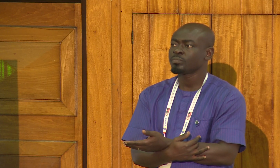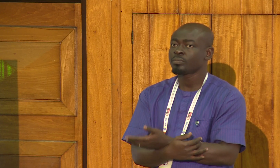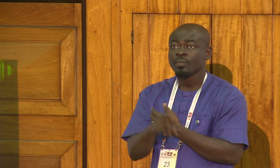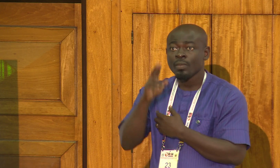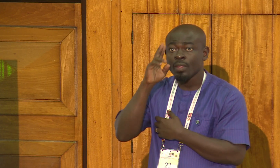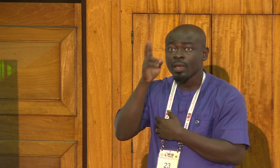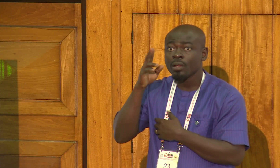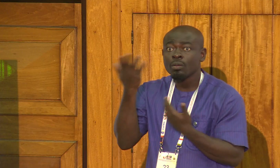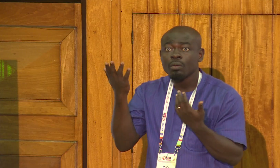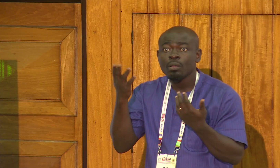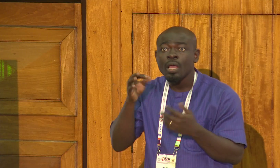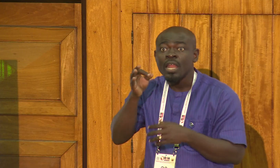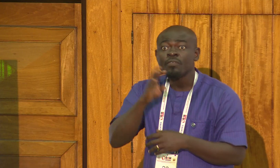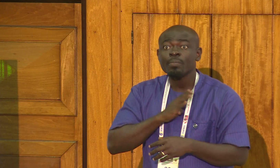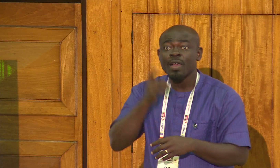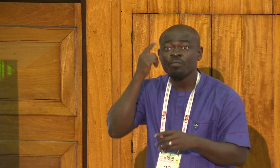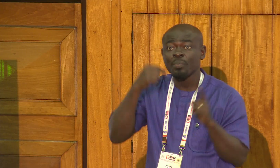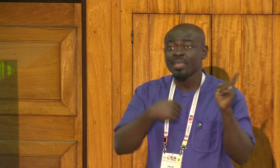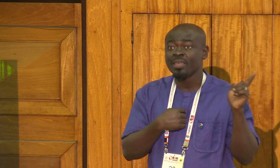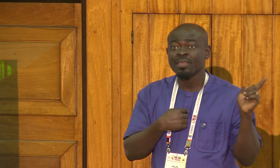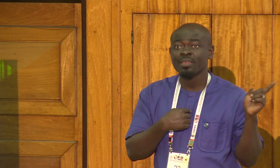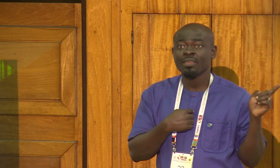Hello, was there any feedback for me?